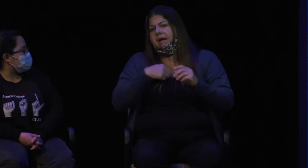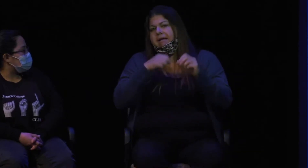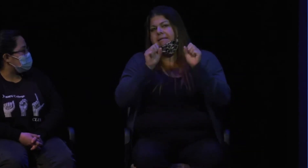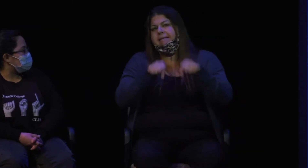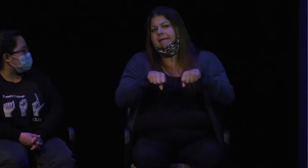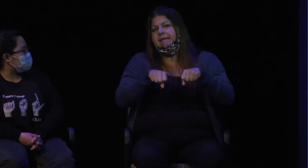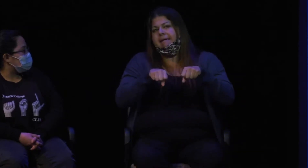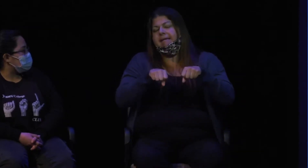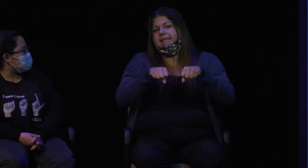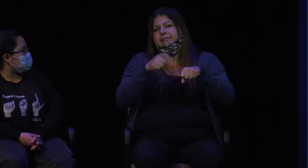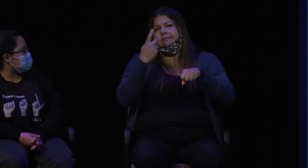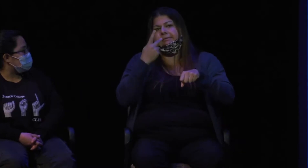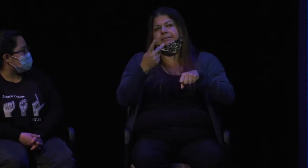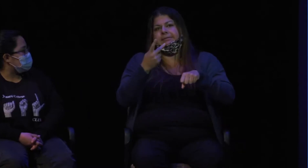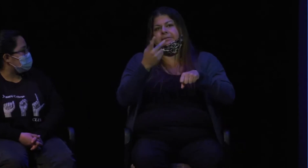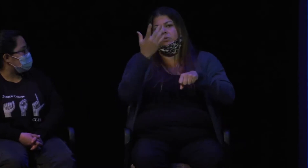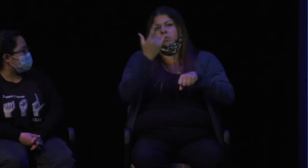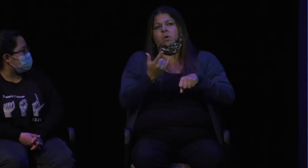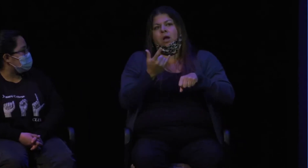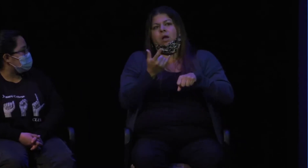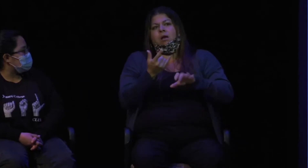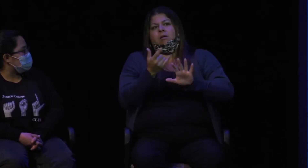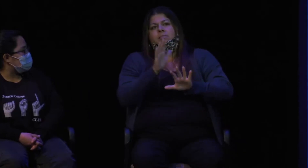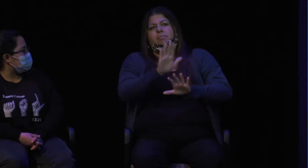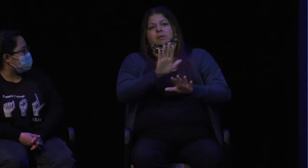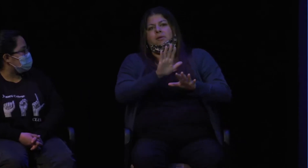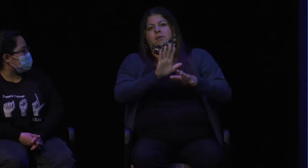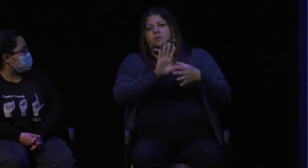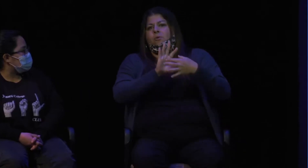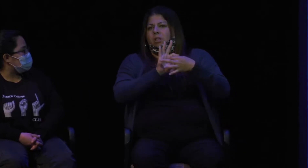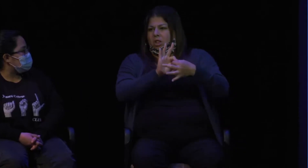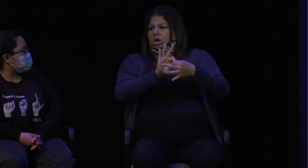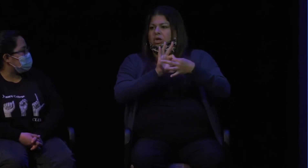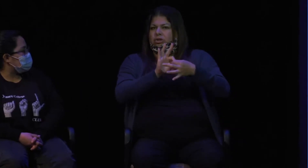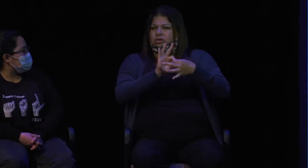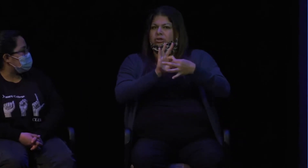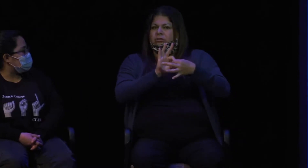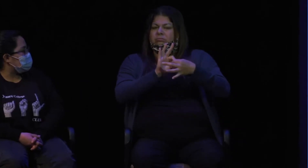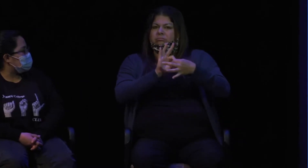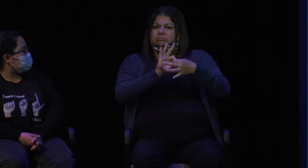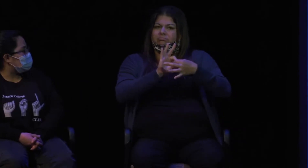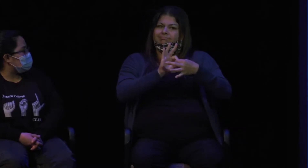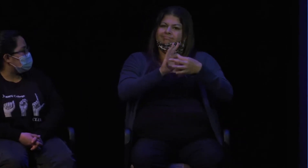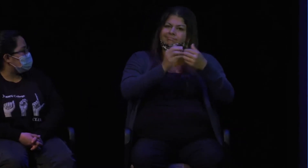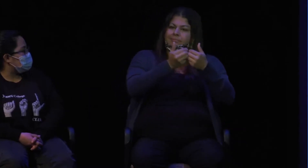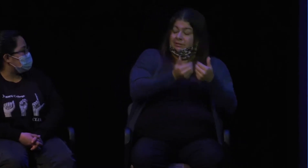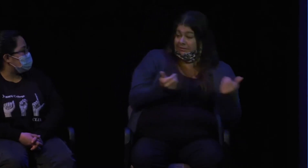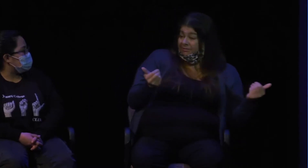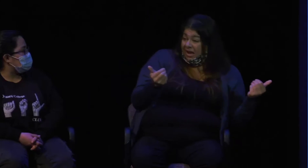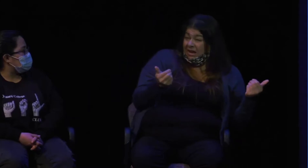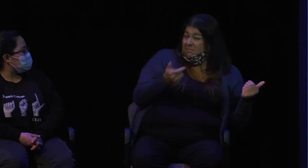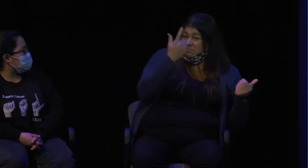about myself. It was tough. It was not easy. But